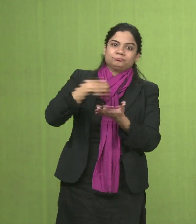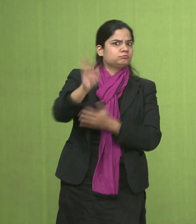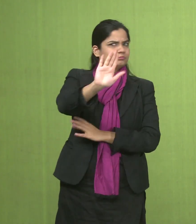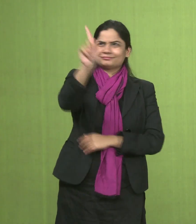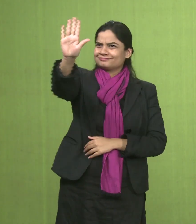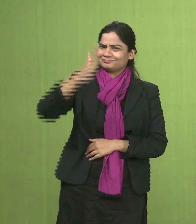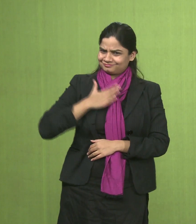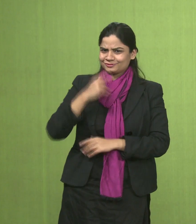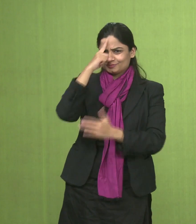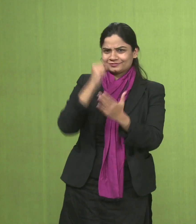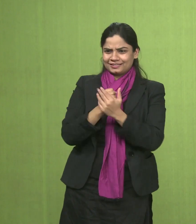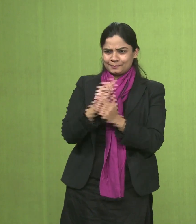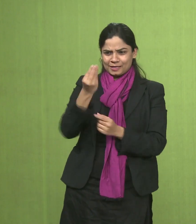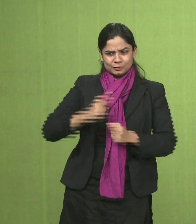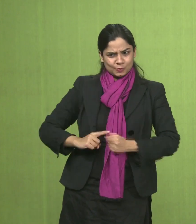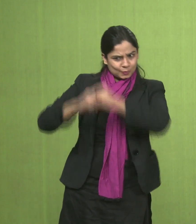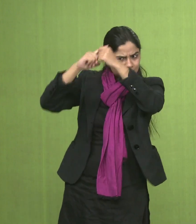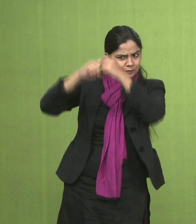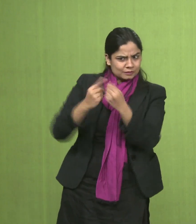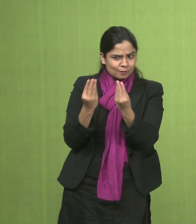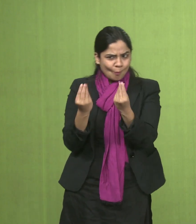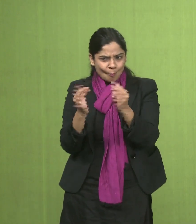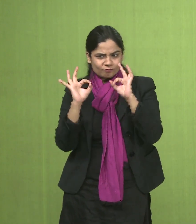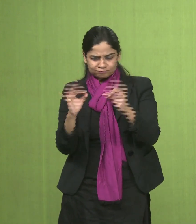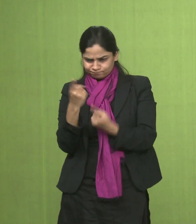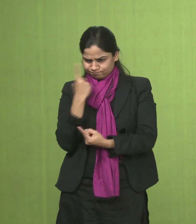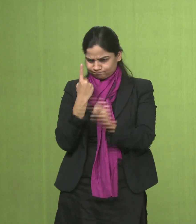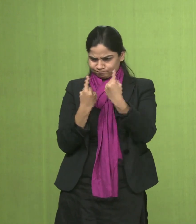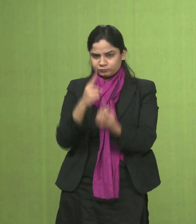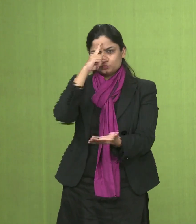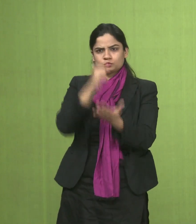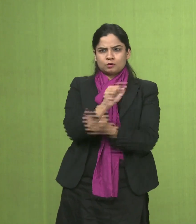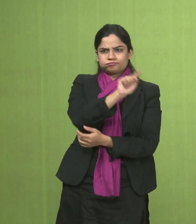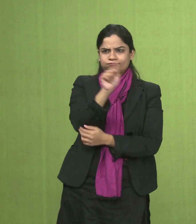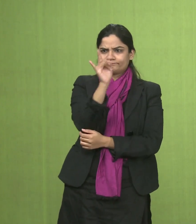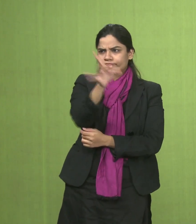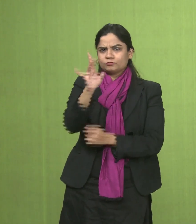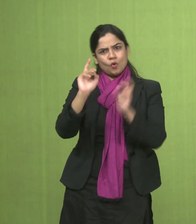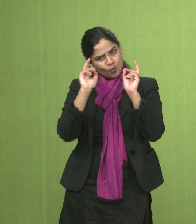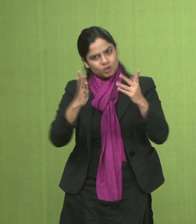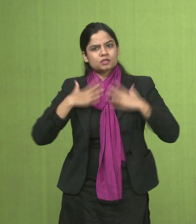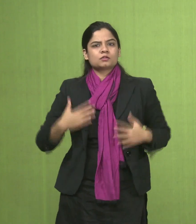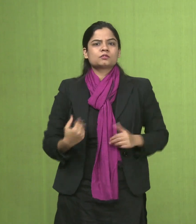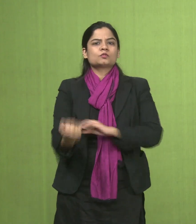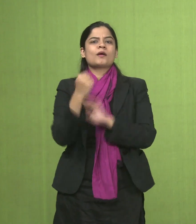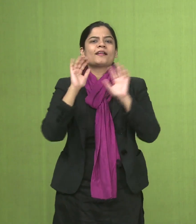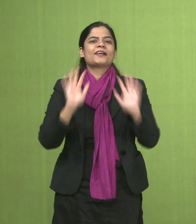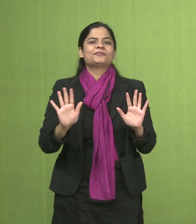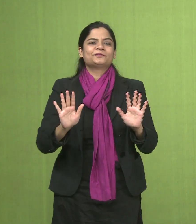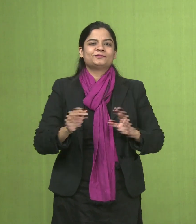the variety of goods rather than being forced by shopkeepers or anyone. You have the whole right to choose what you want to choose. You have that human